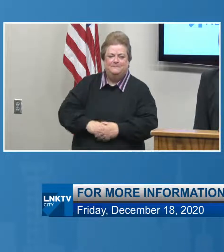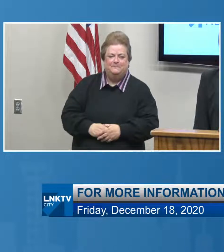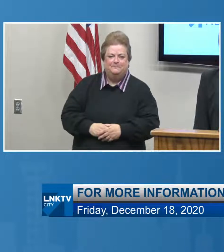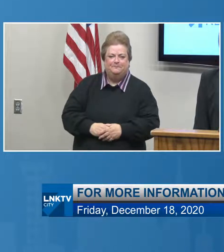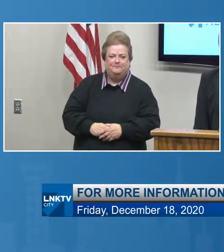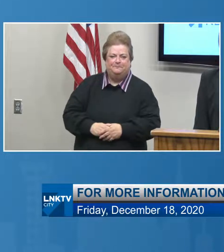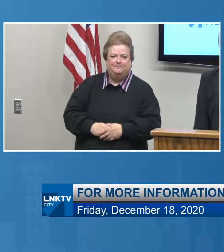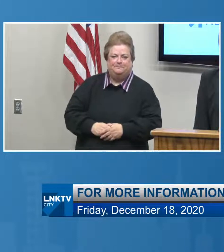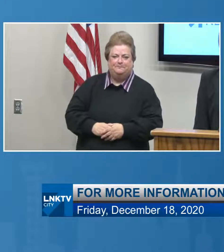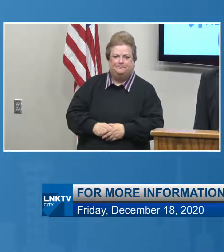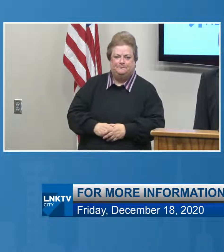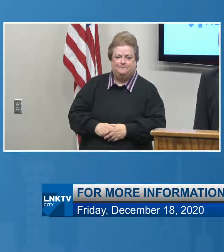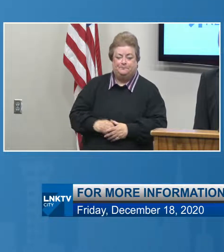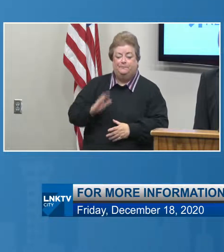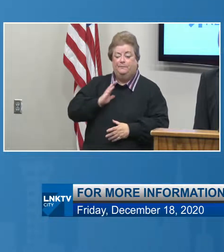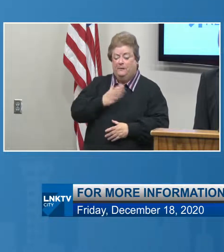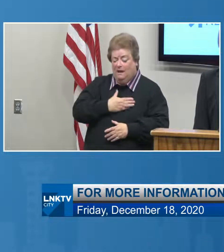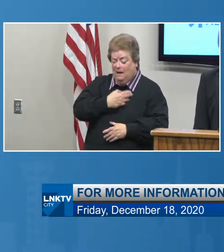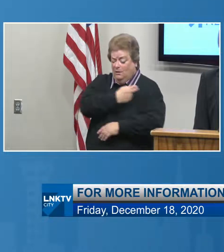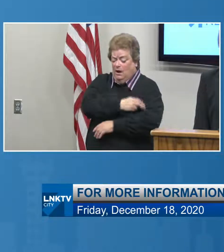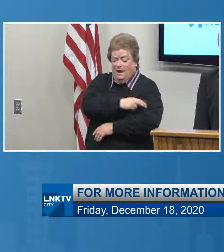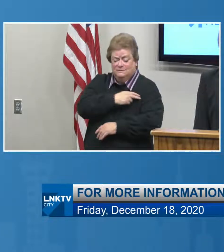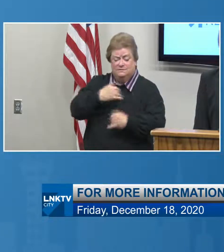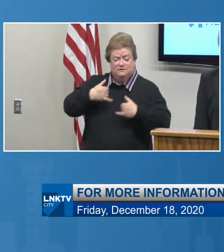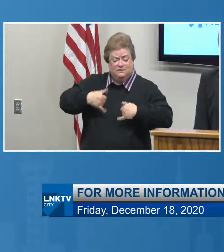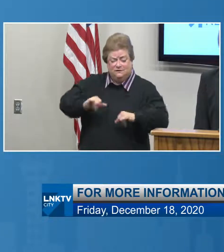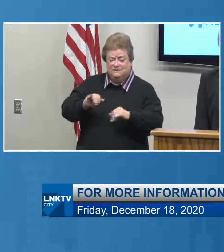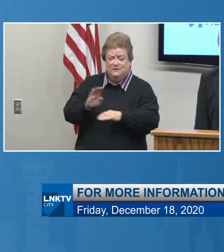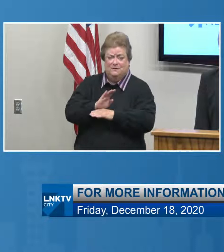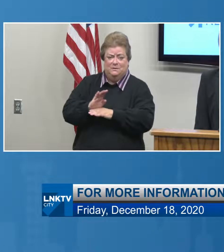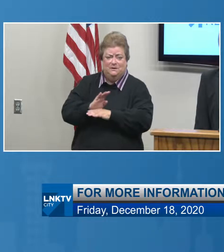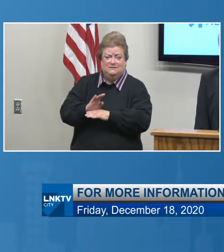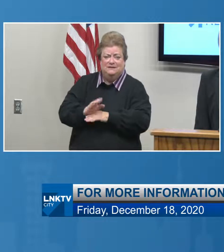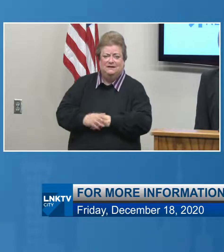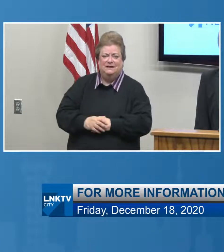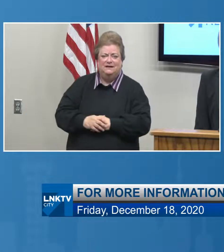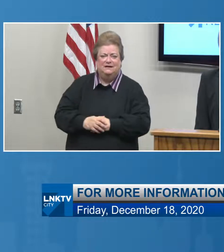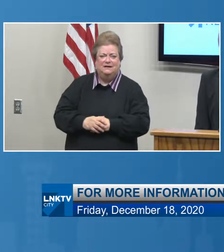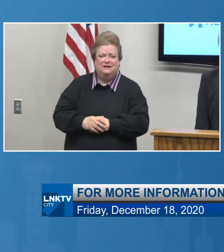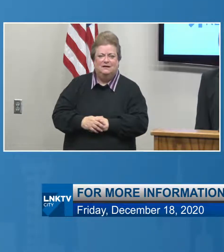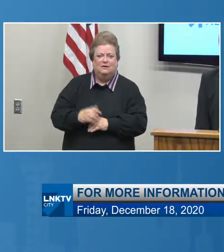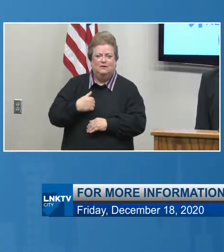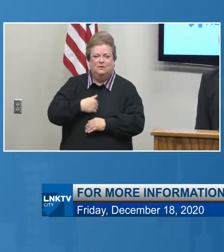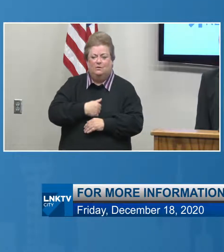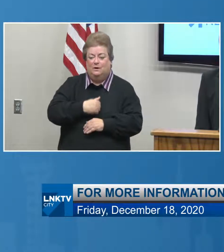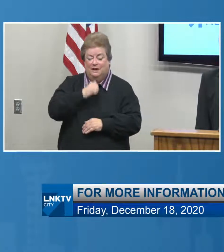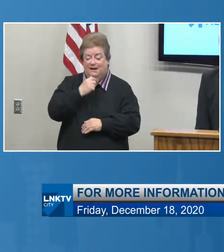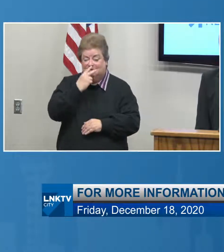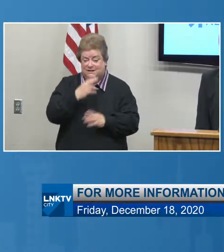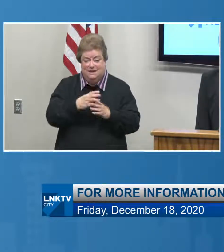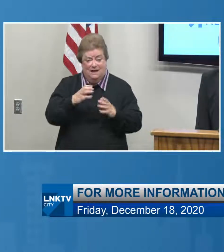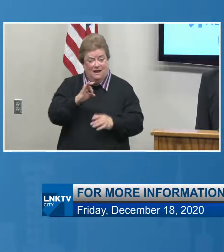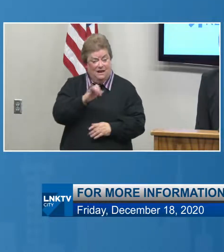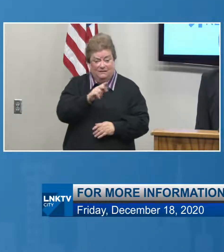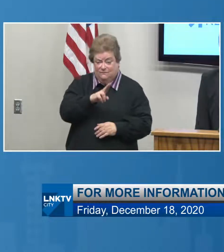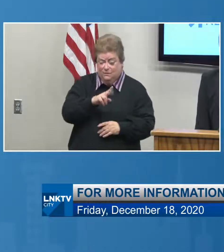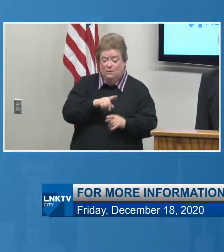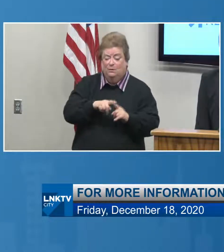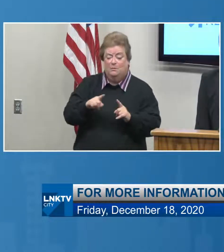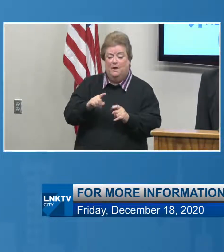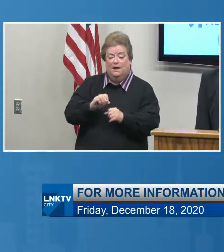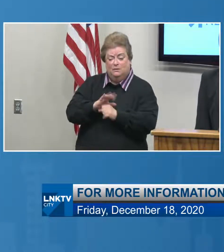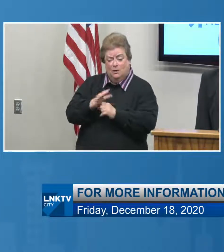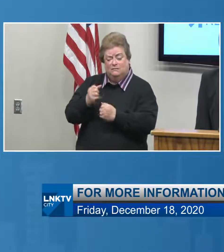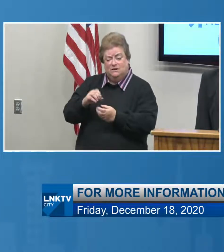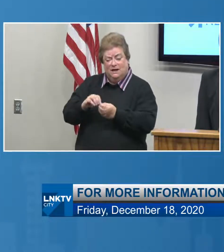our hospitals are busy, and it's not with the flu right now. We're not seeing a lot of flu. COVID is down. Honestly,